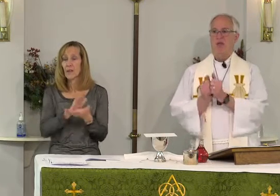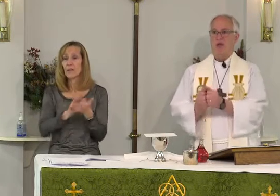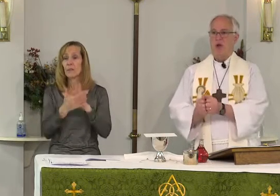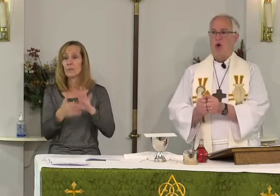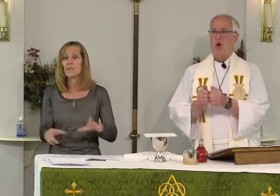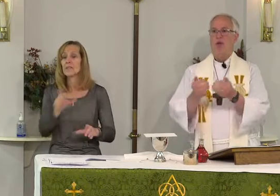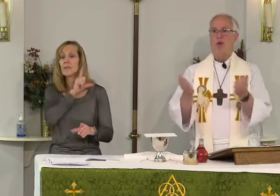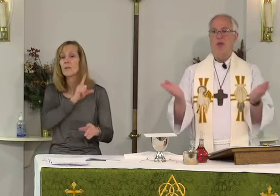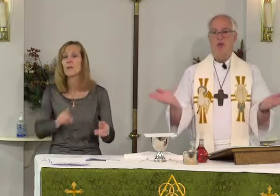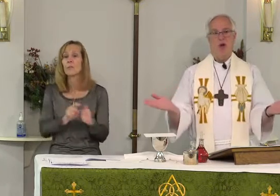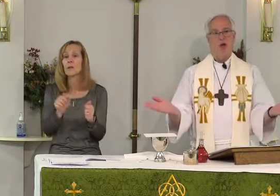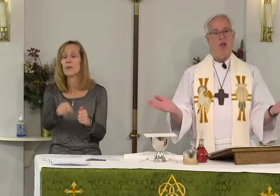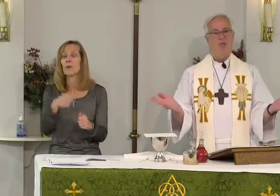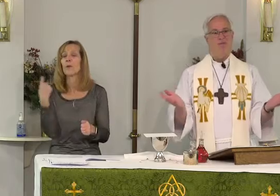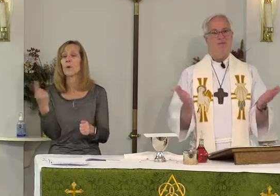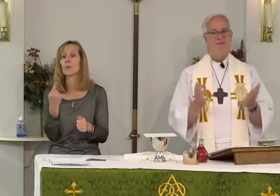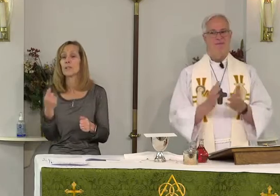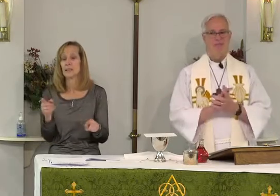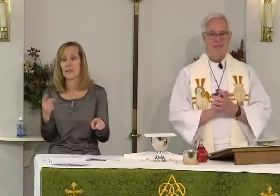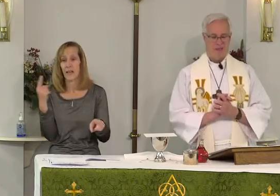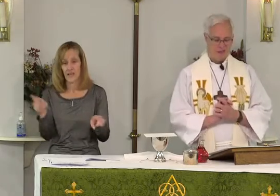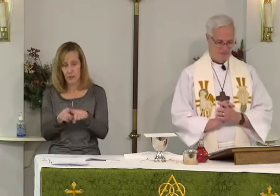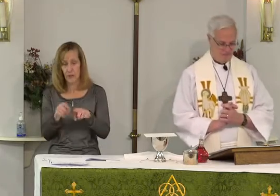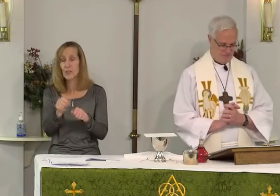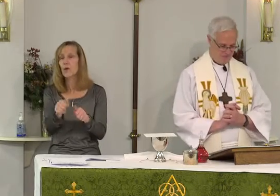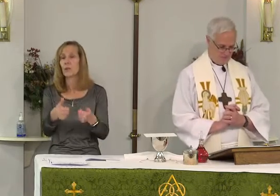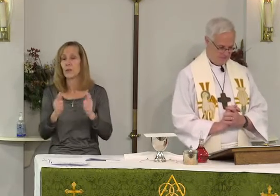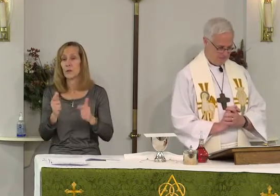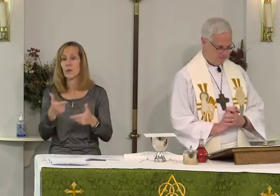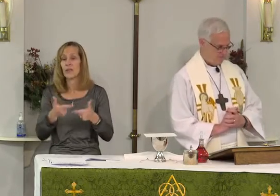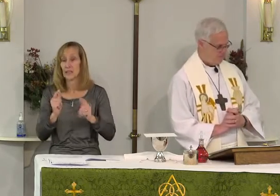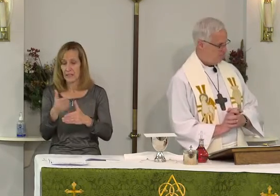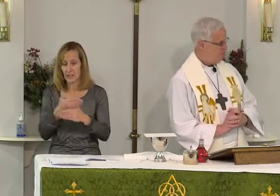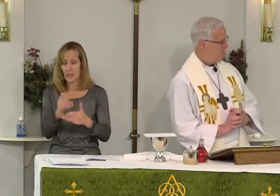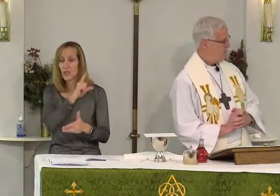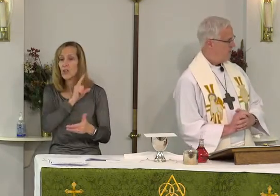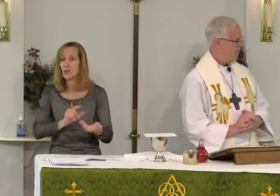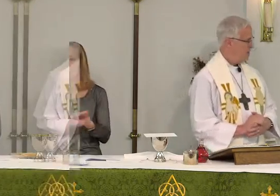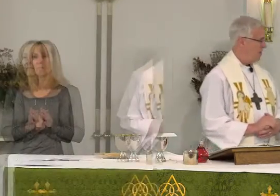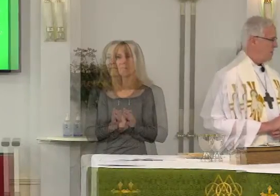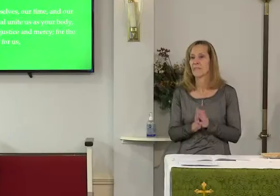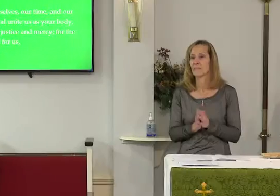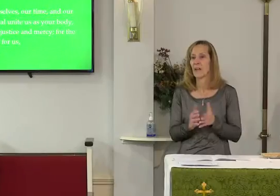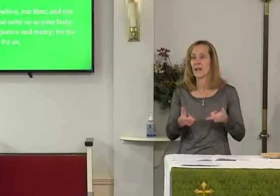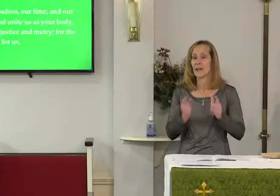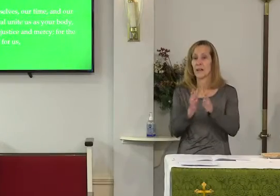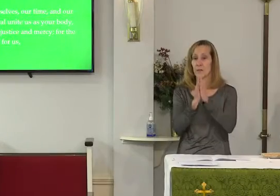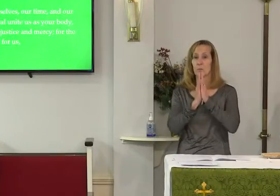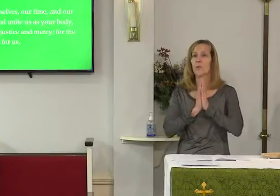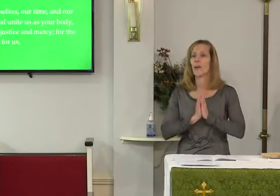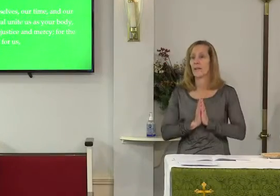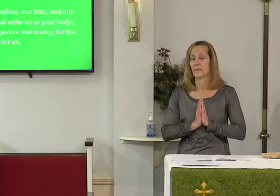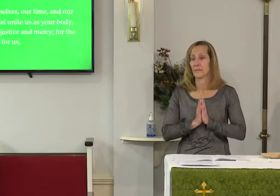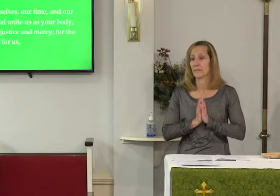The peace of the Lord be with you all. And also with you. Let us pray.